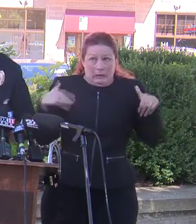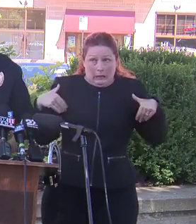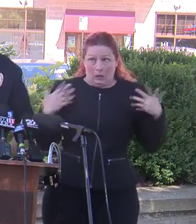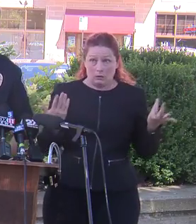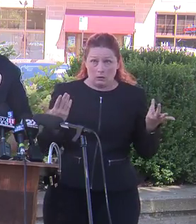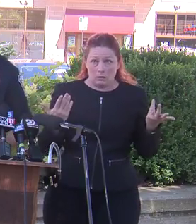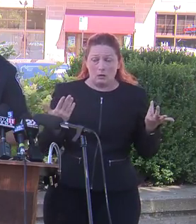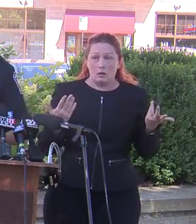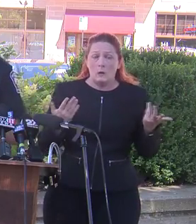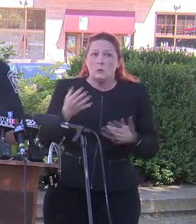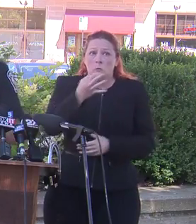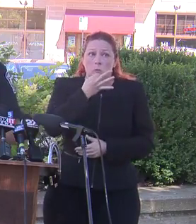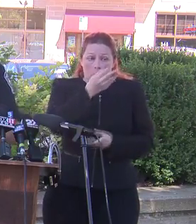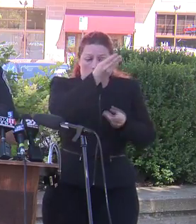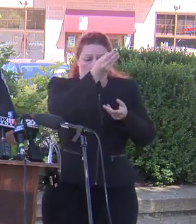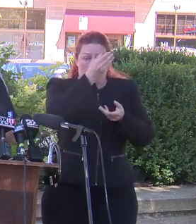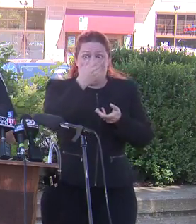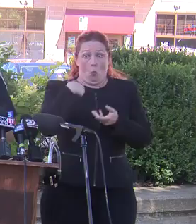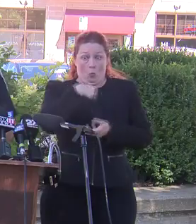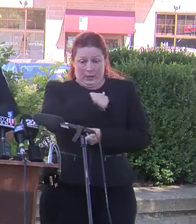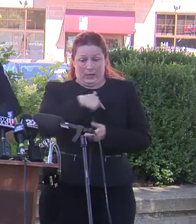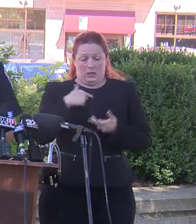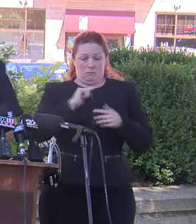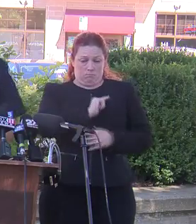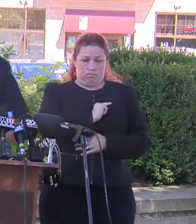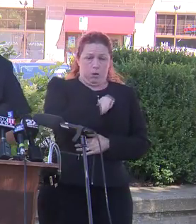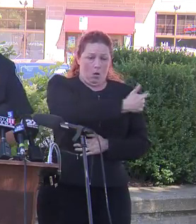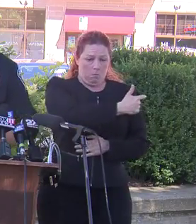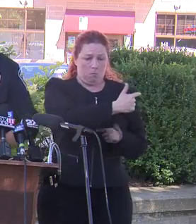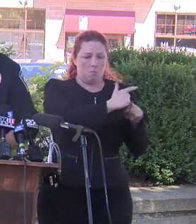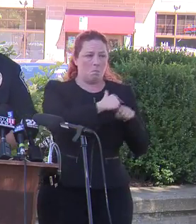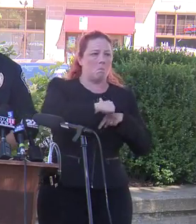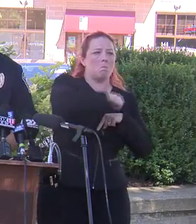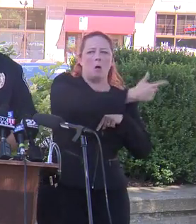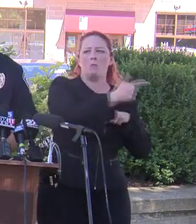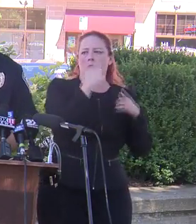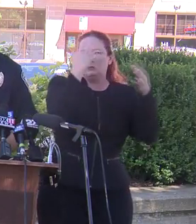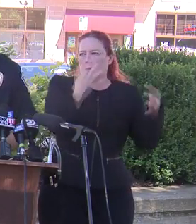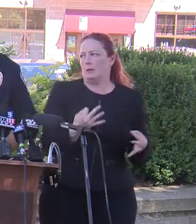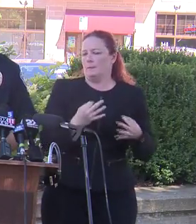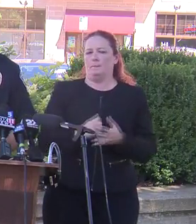information will be communicated as soon as that decision is made. If we can start